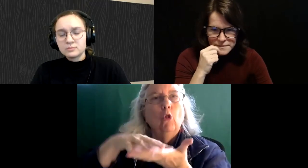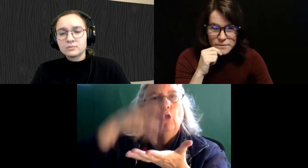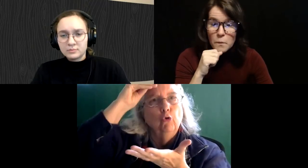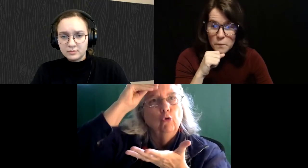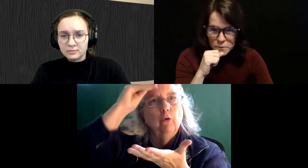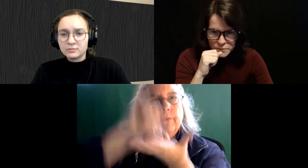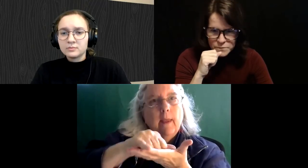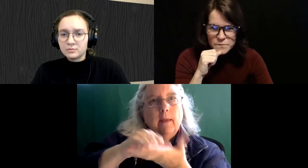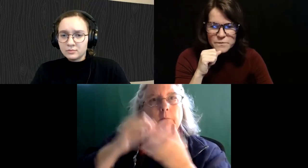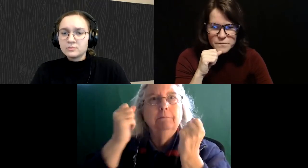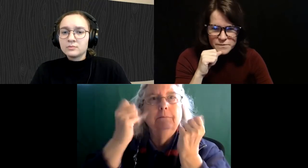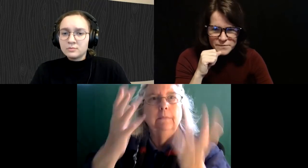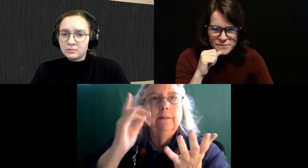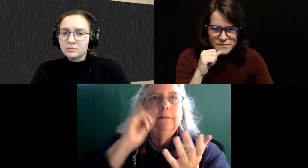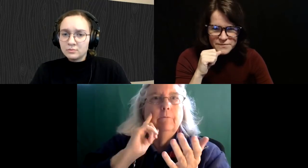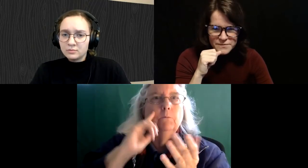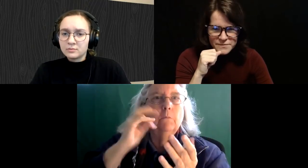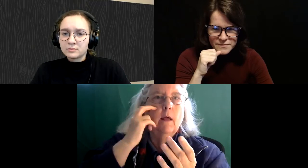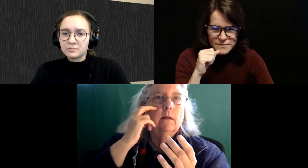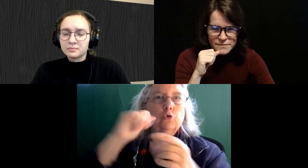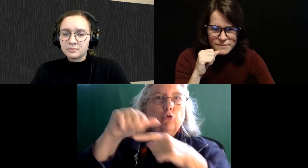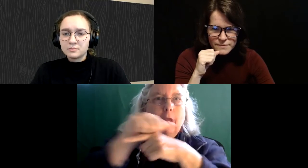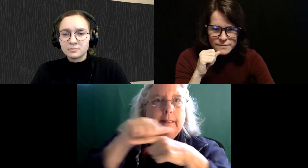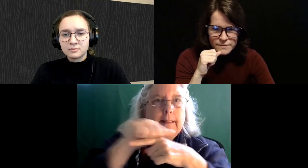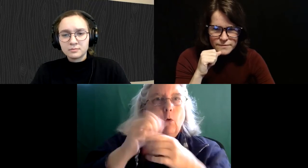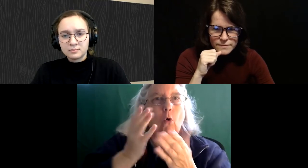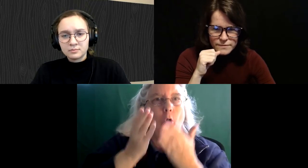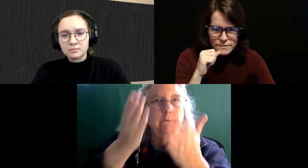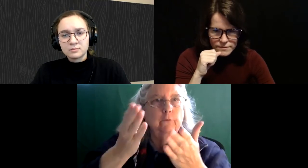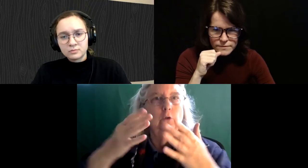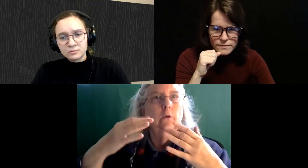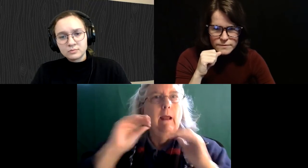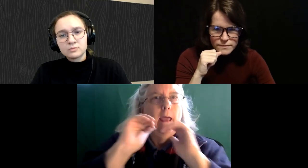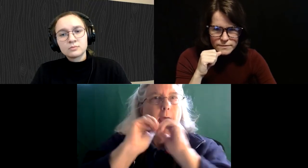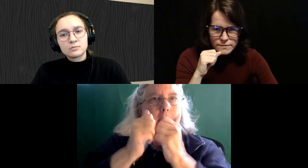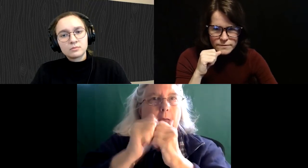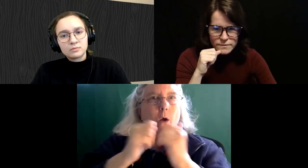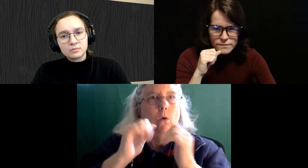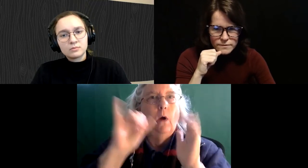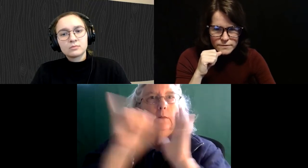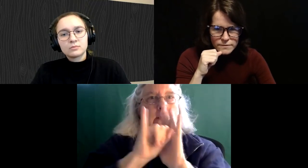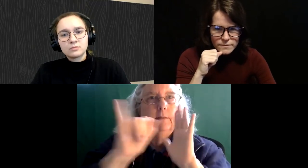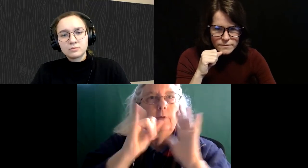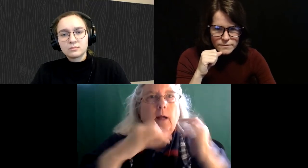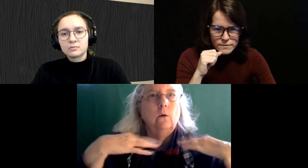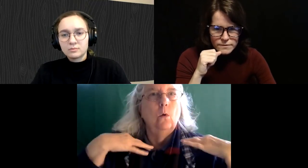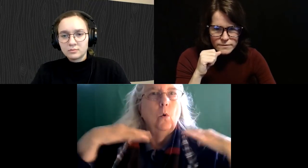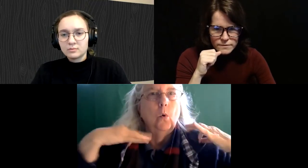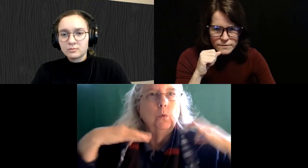week, and I learned that many deaf-blind trainings were offered on how to